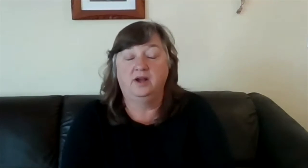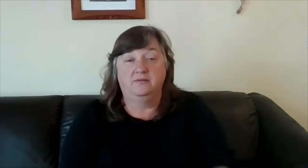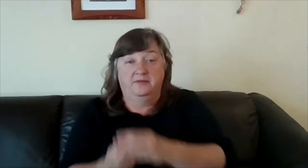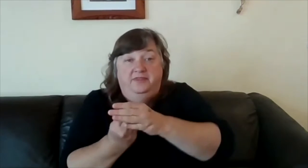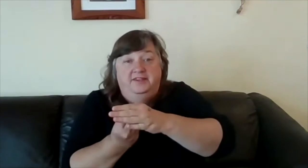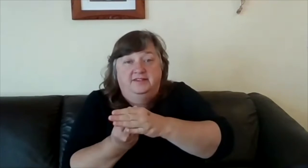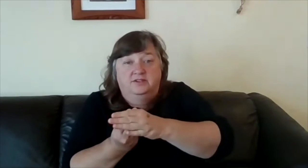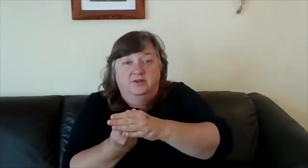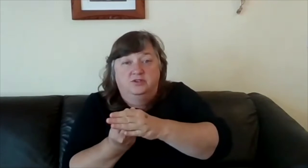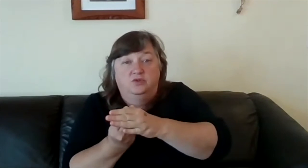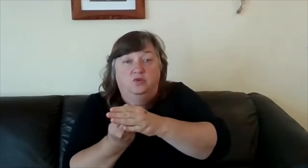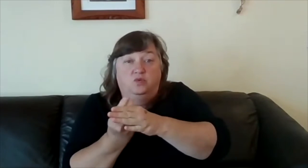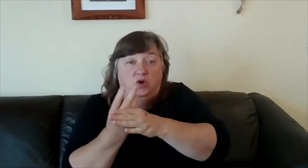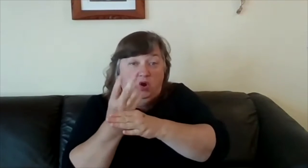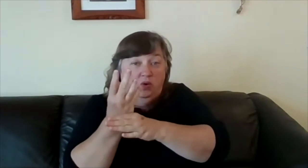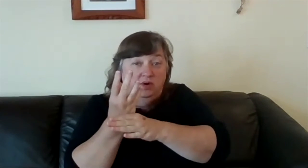Well, this is going to grow,